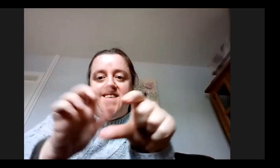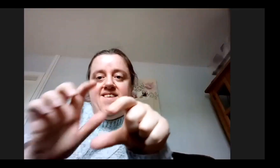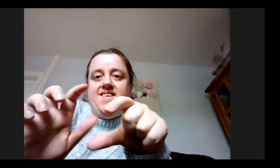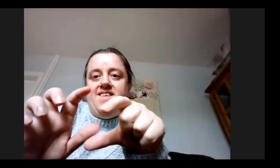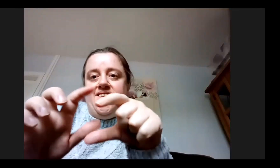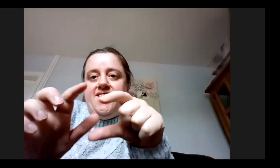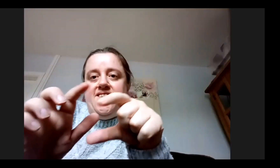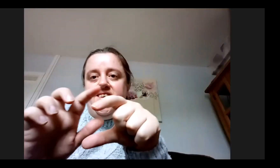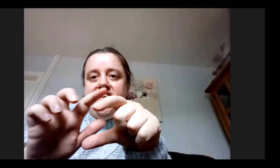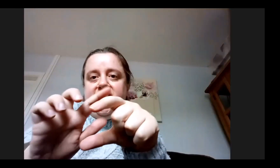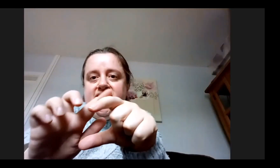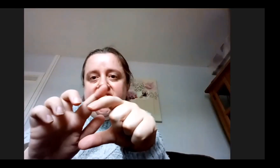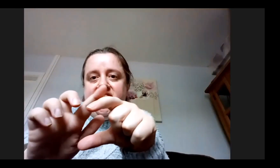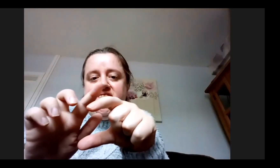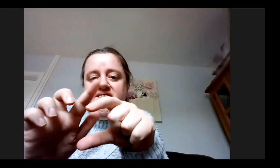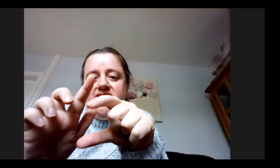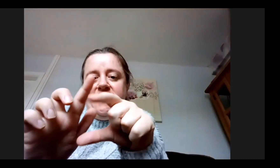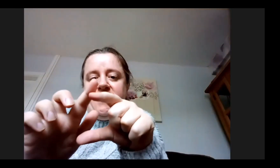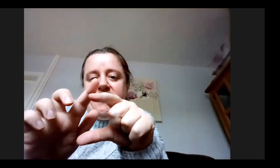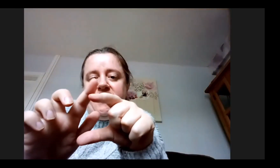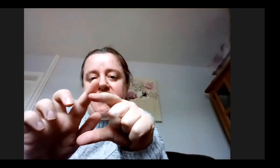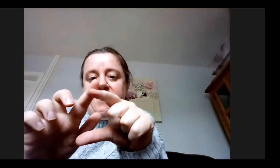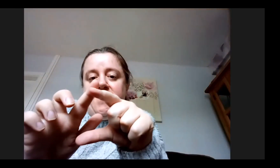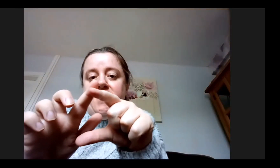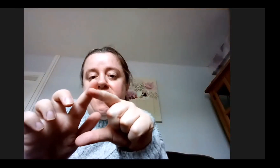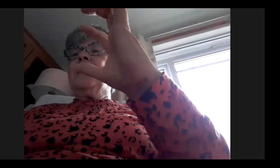the two, the thumb and the finger. Just that finger.